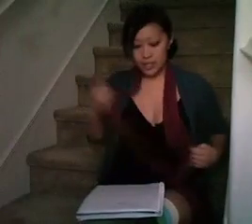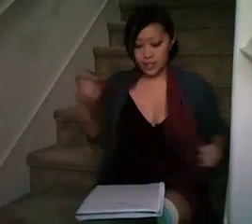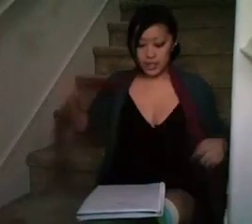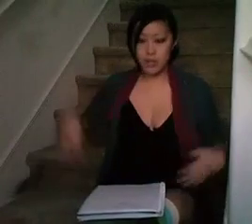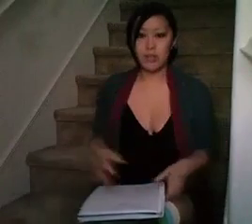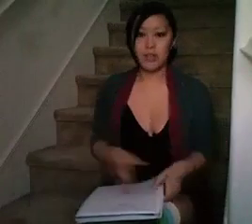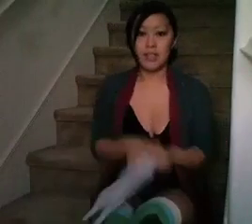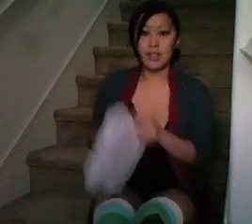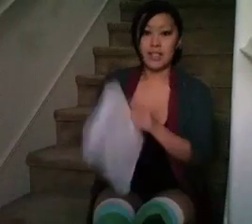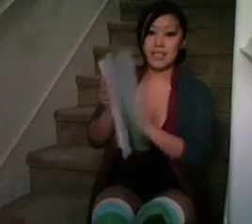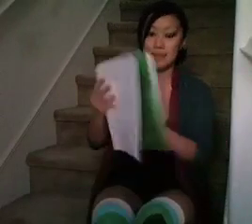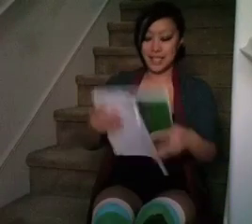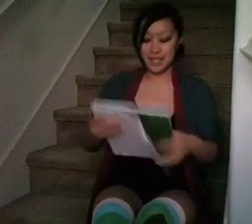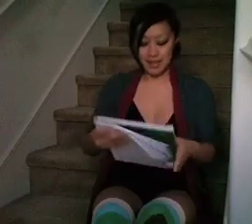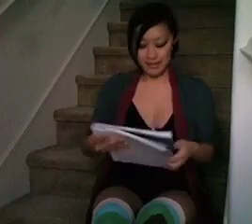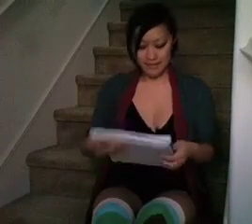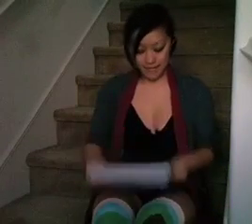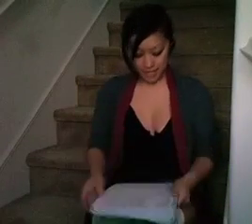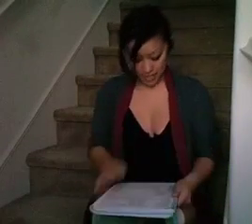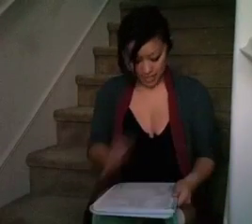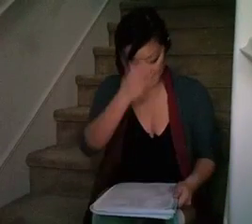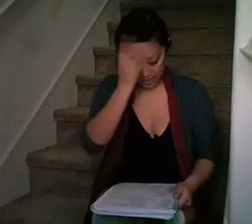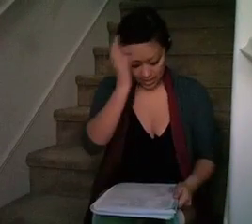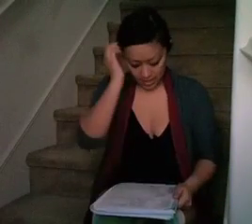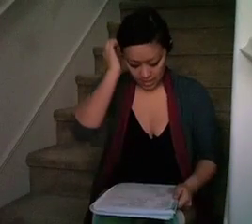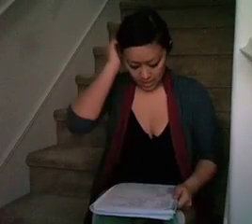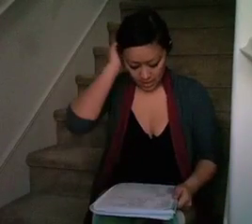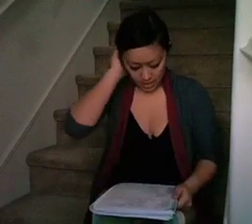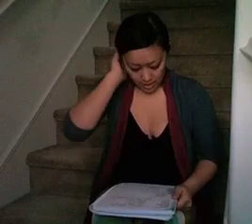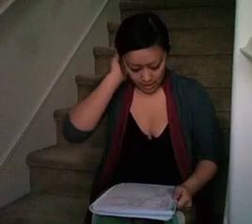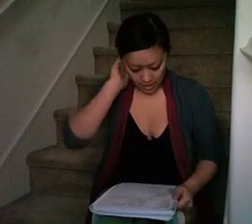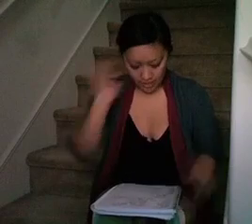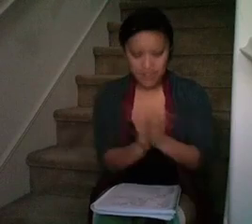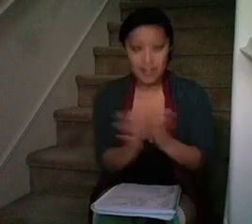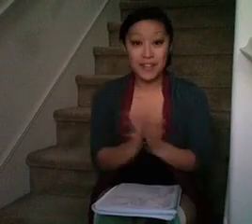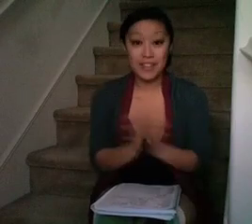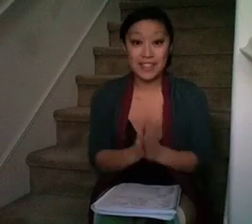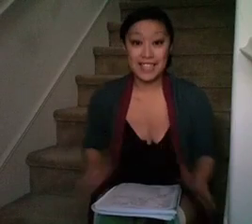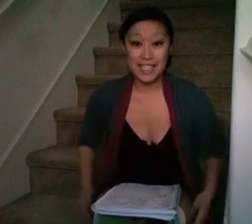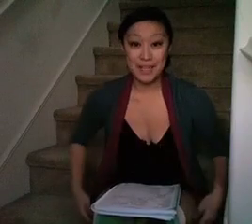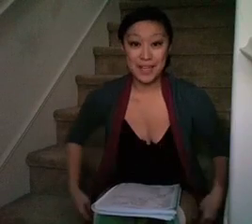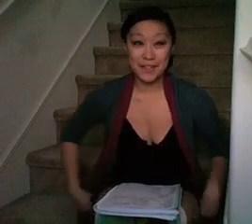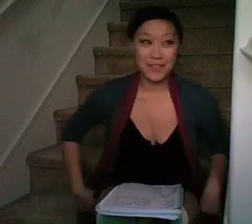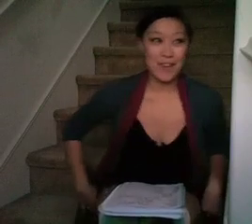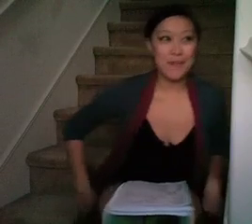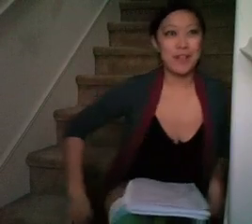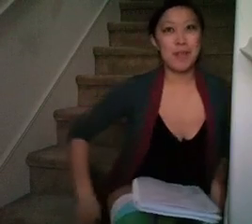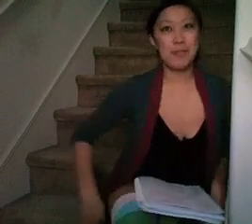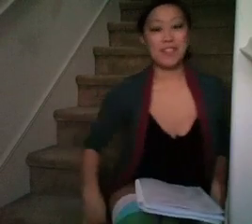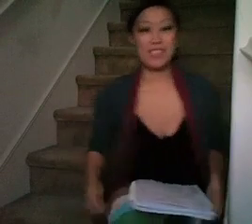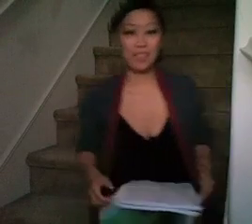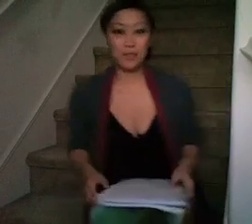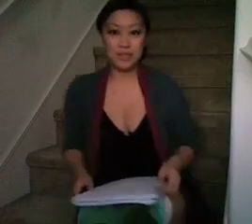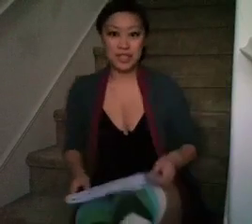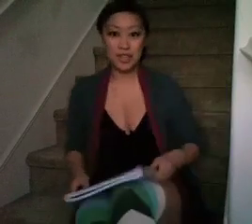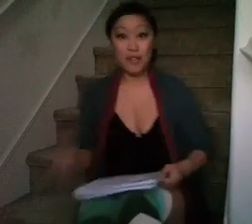so last bit of vocabulary until we start more